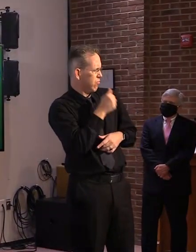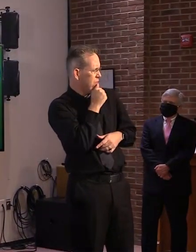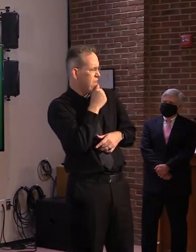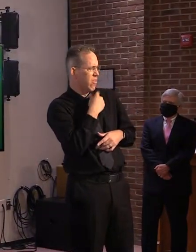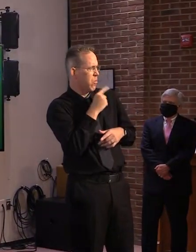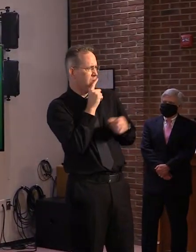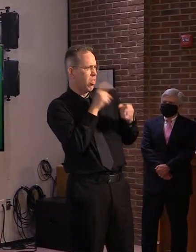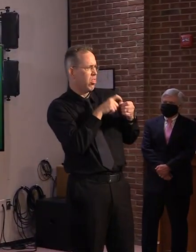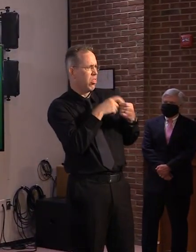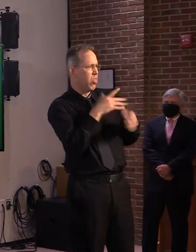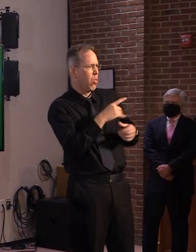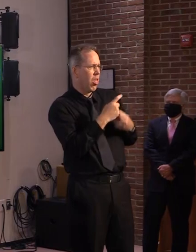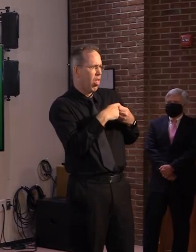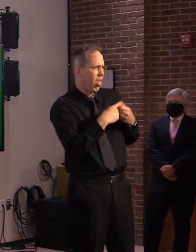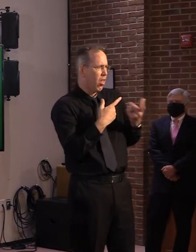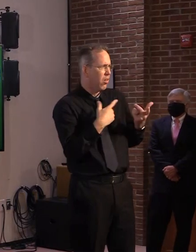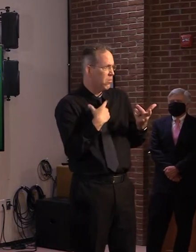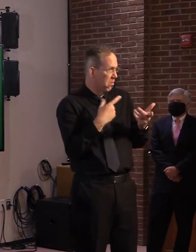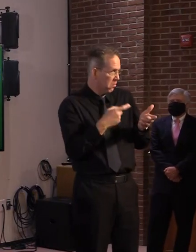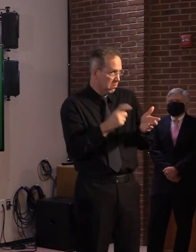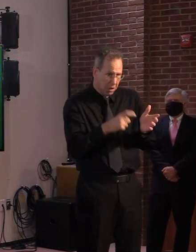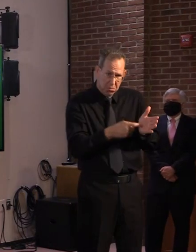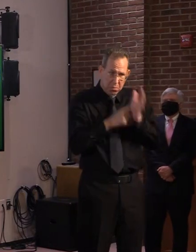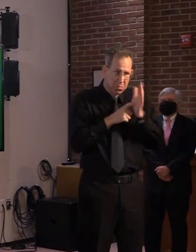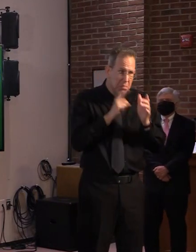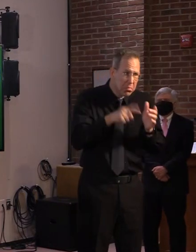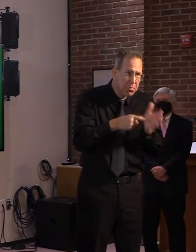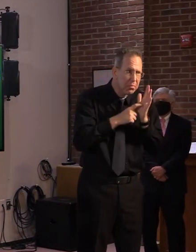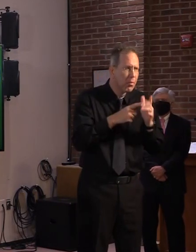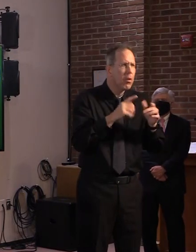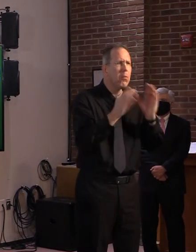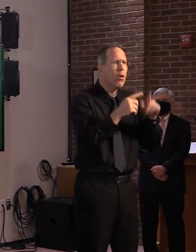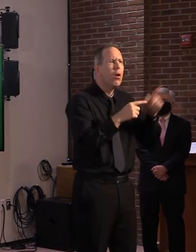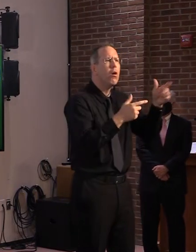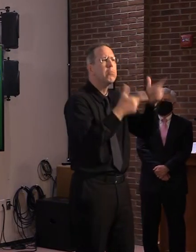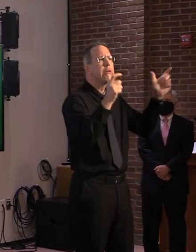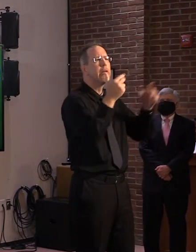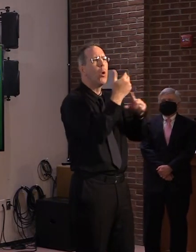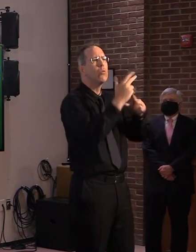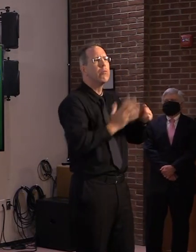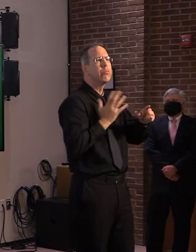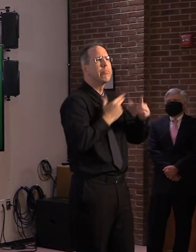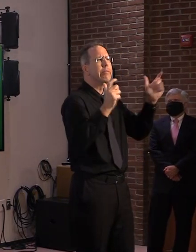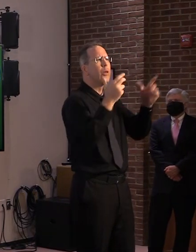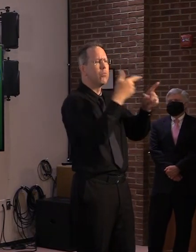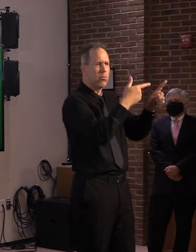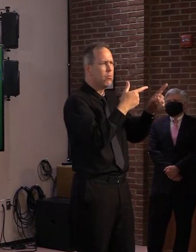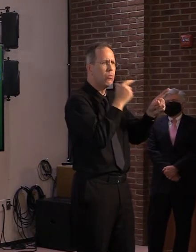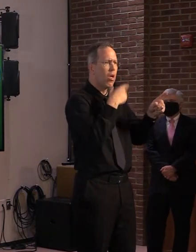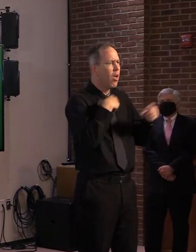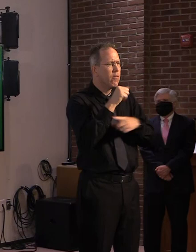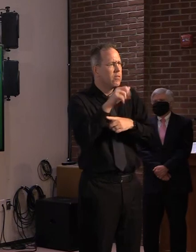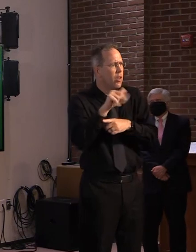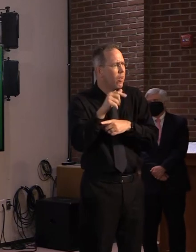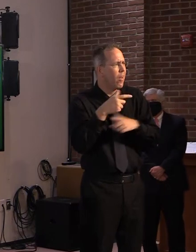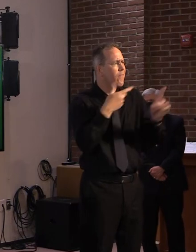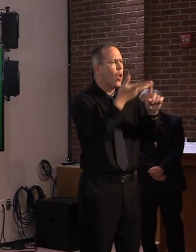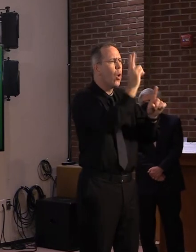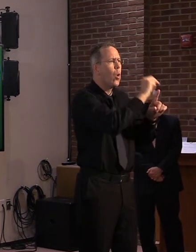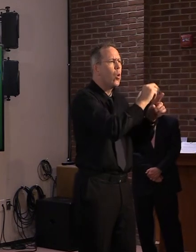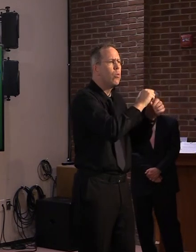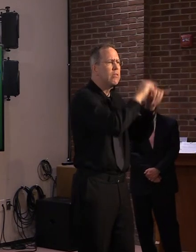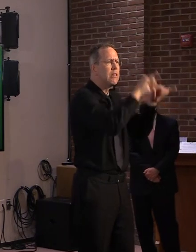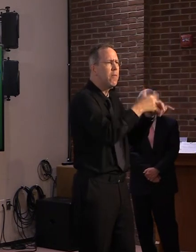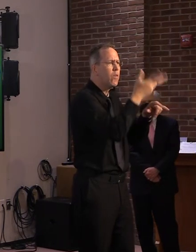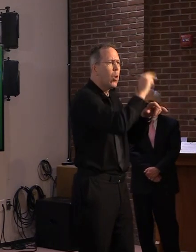Yeah, thanks for letting me clarify. Sarah Alert is not mandatory. It is voluntary. It's actually meant